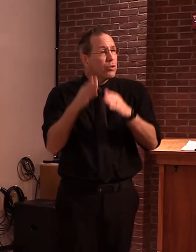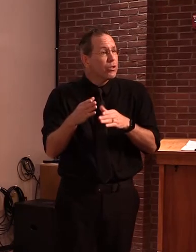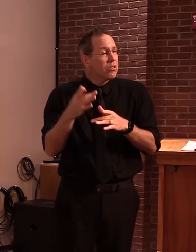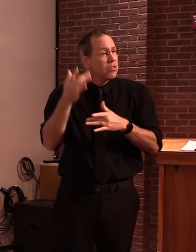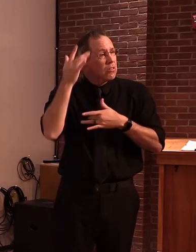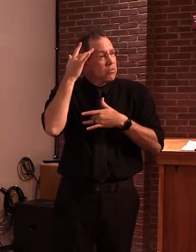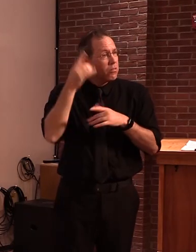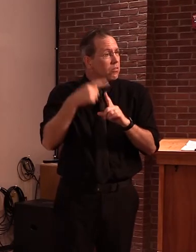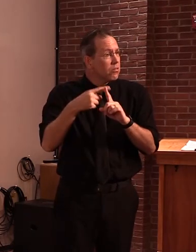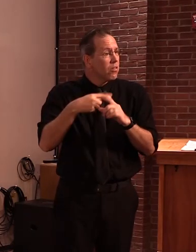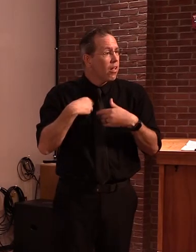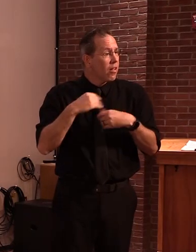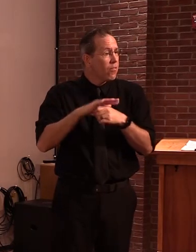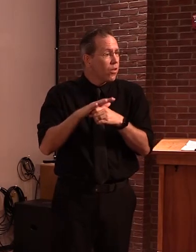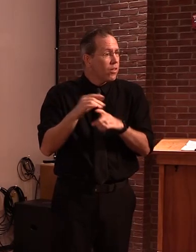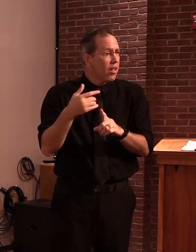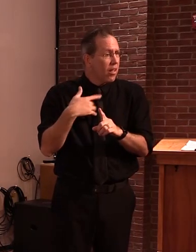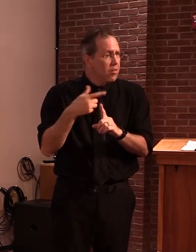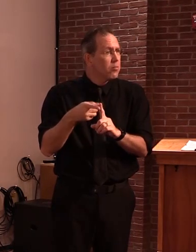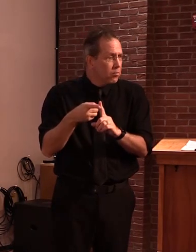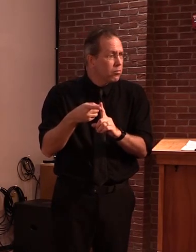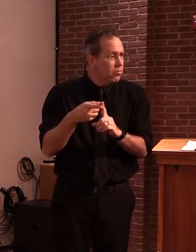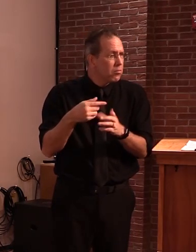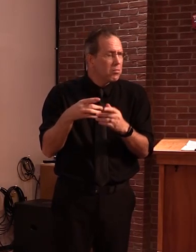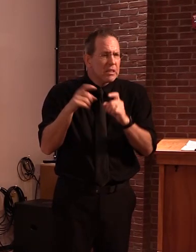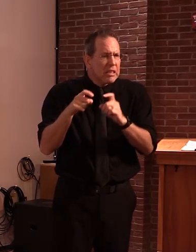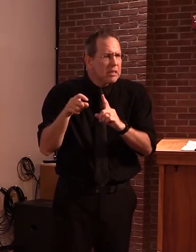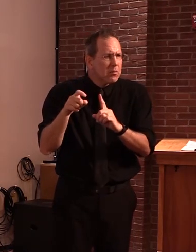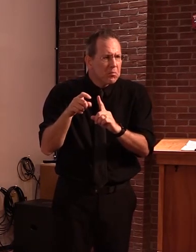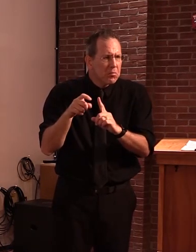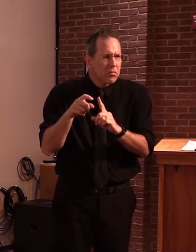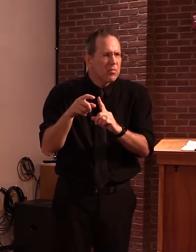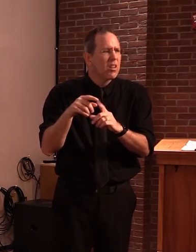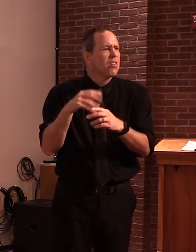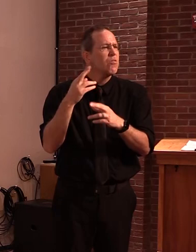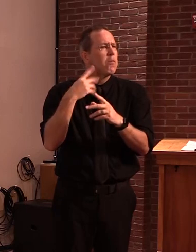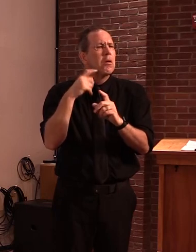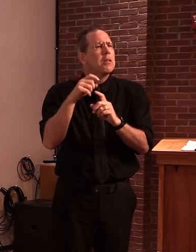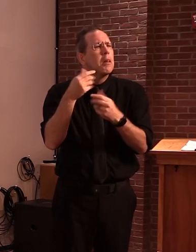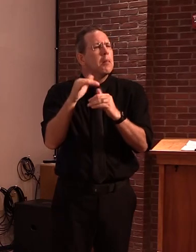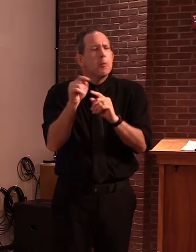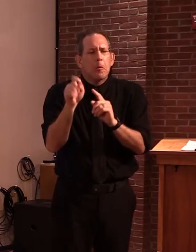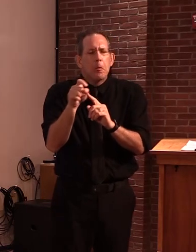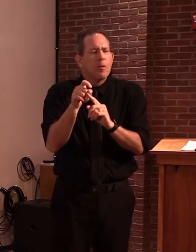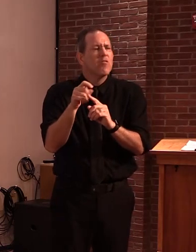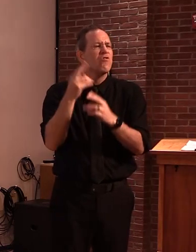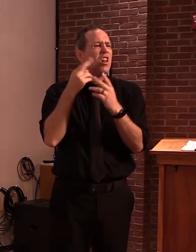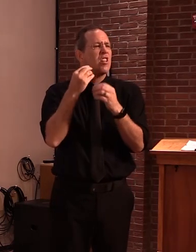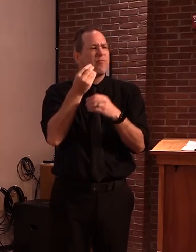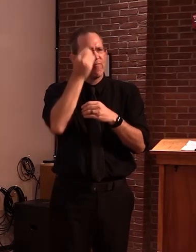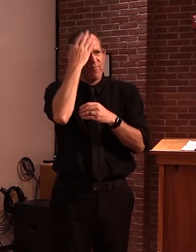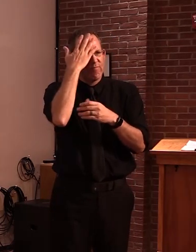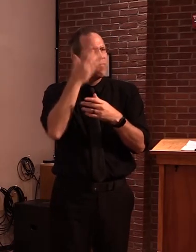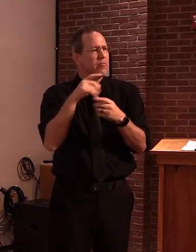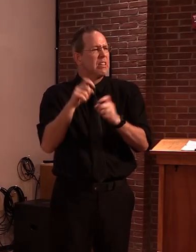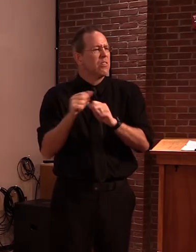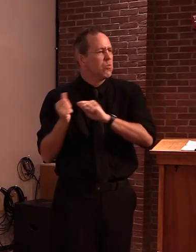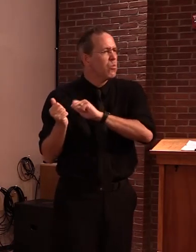until our testing capabilities were robust enough. And secondly, when we had multiple outbreaks, we